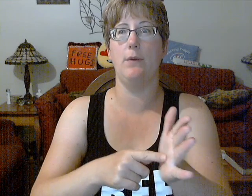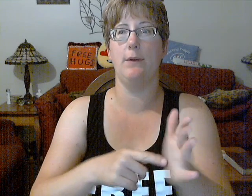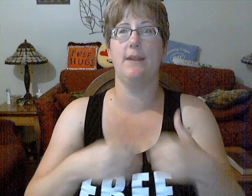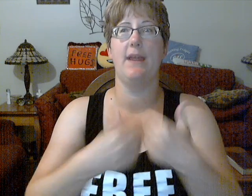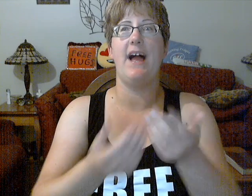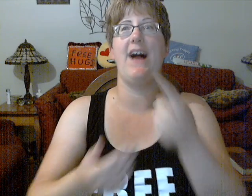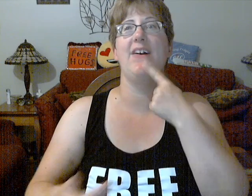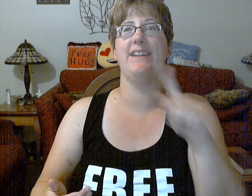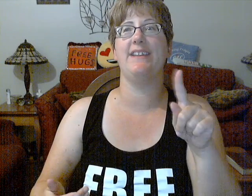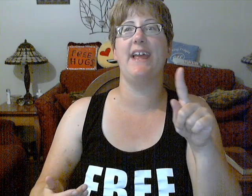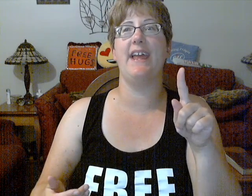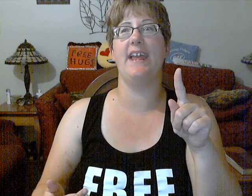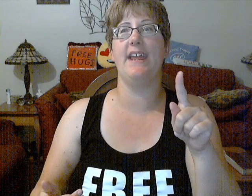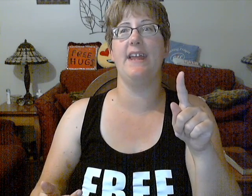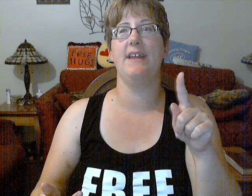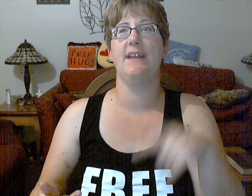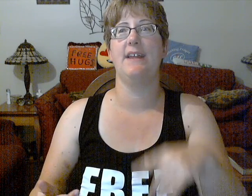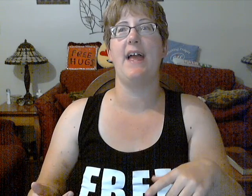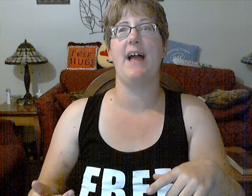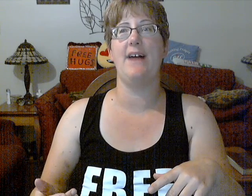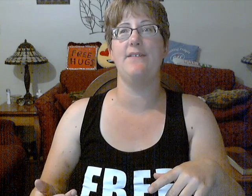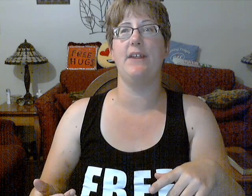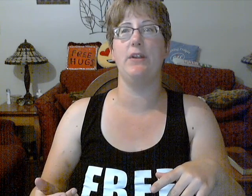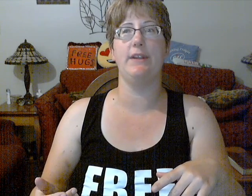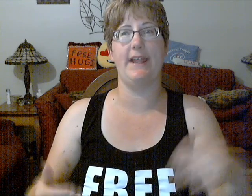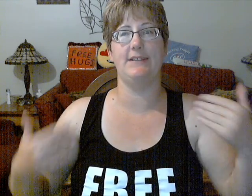how to say have a good night.